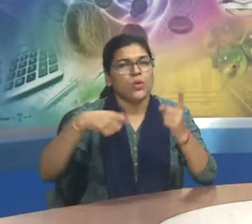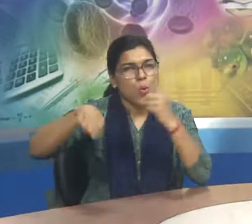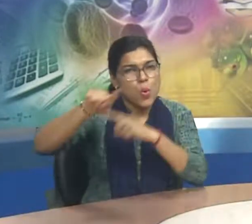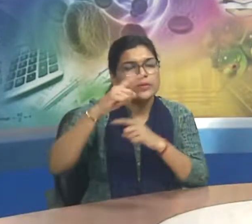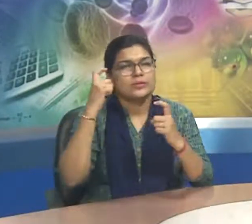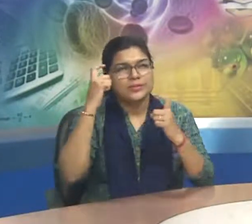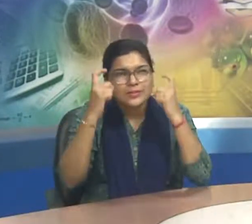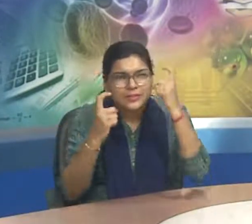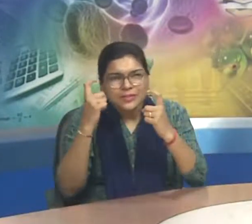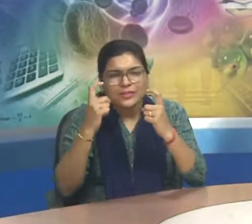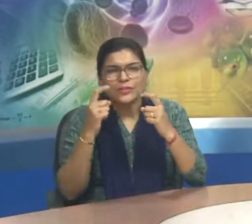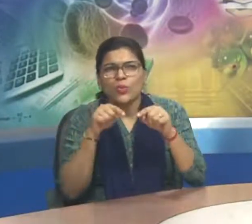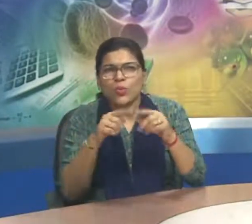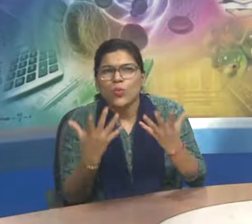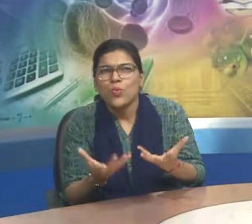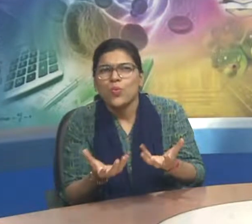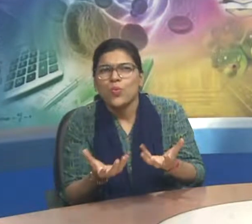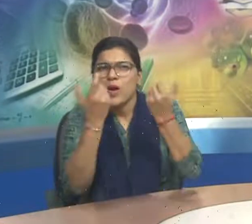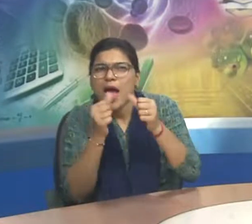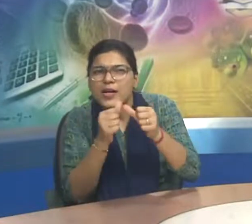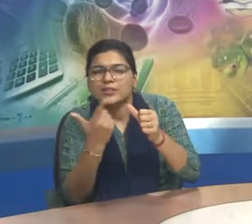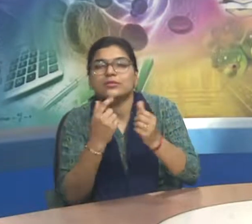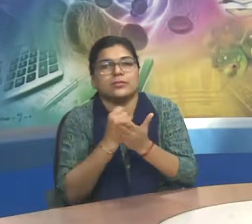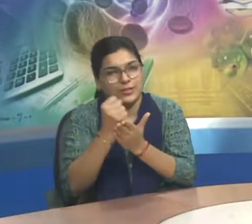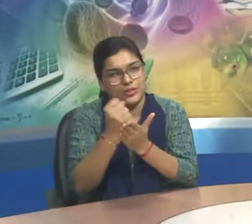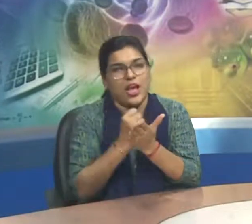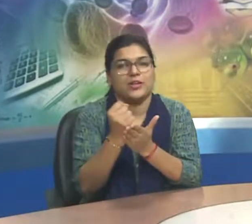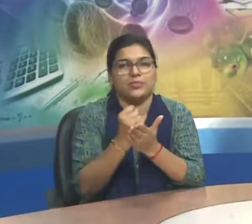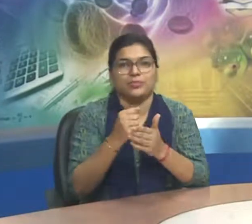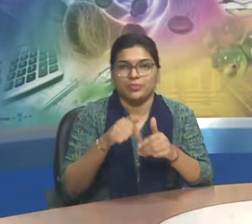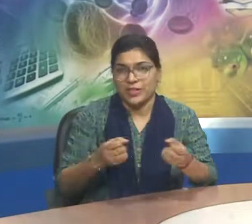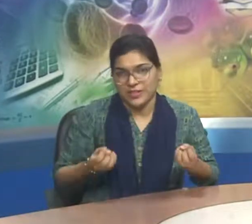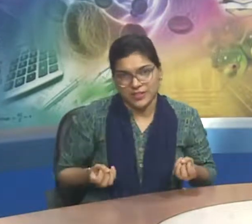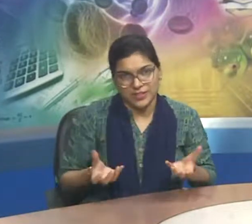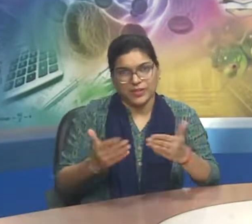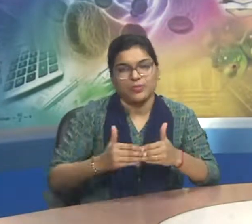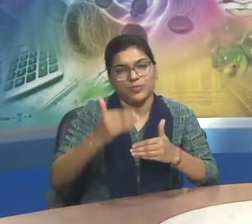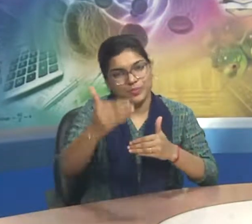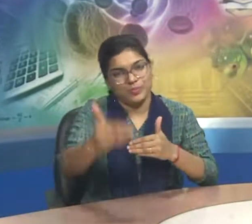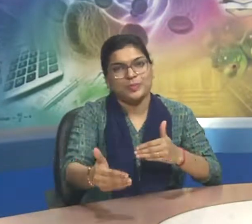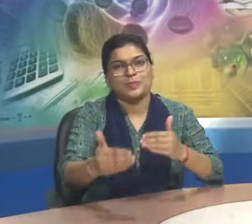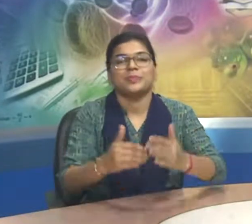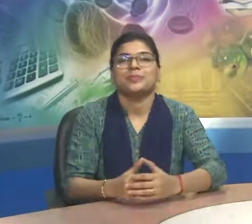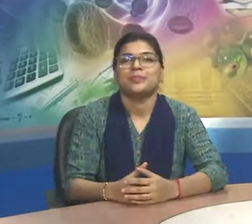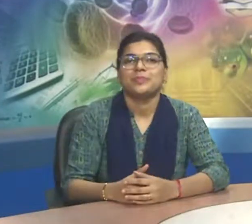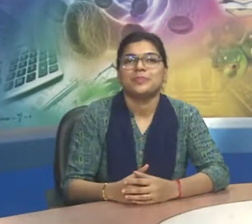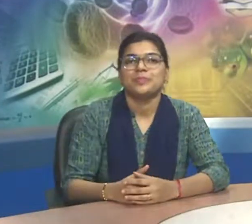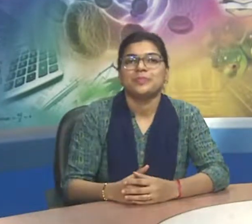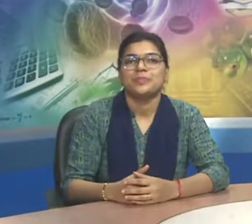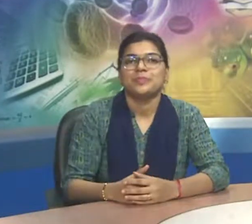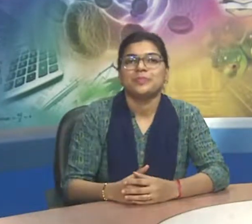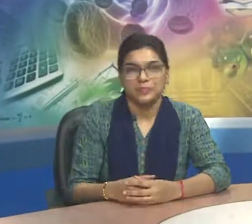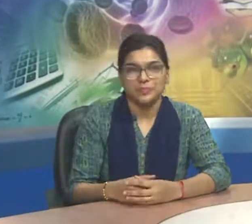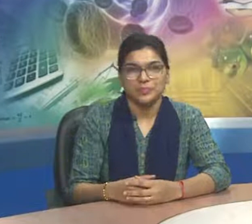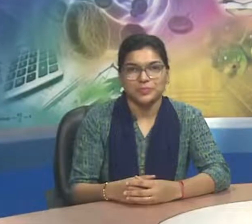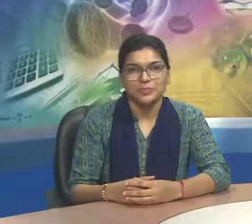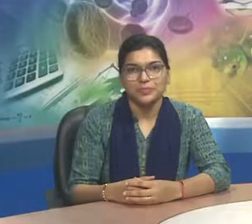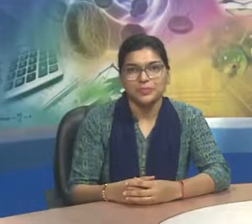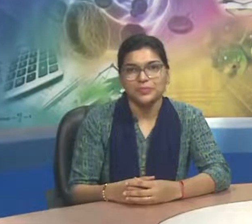some questions from that content only. You try to answer these questions by trying yourself. Let us begin